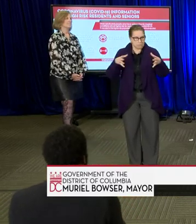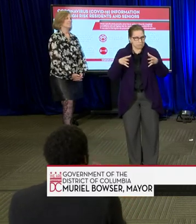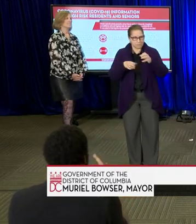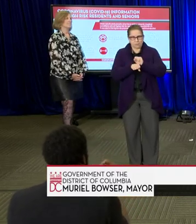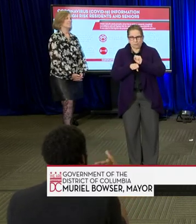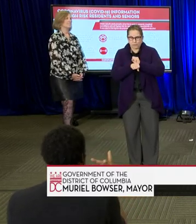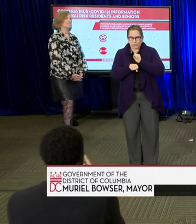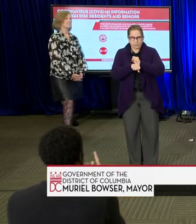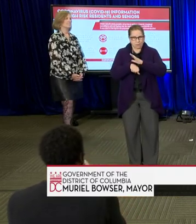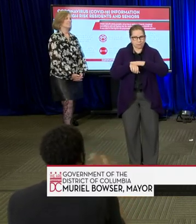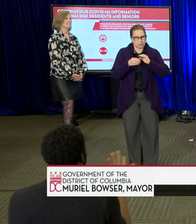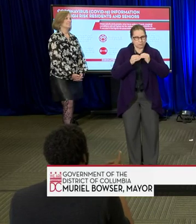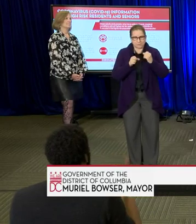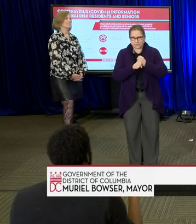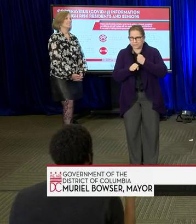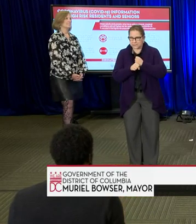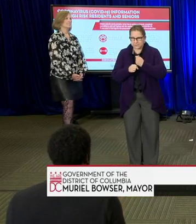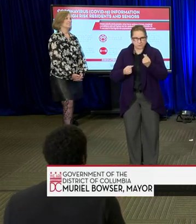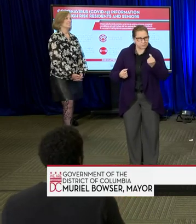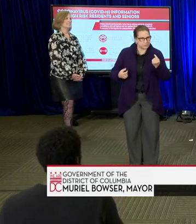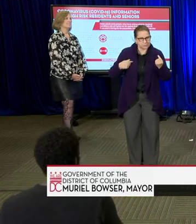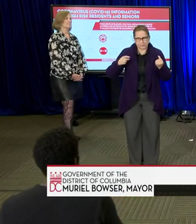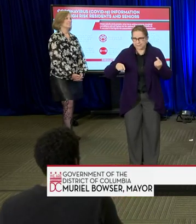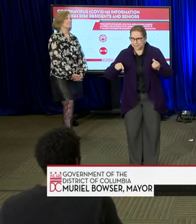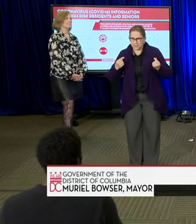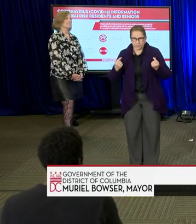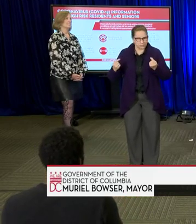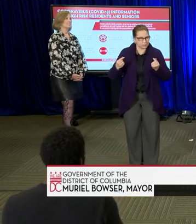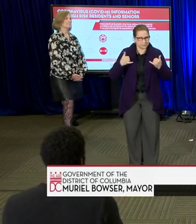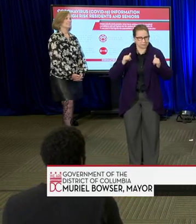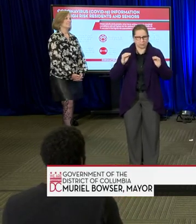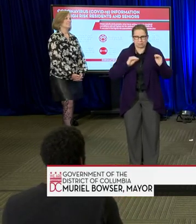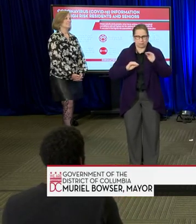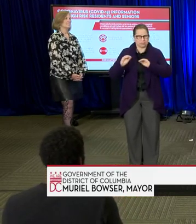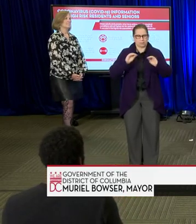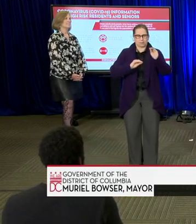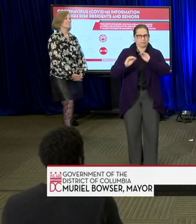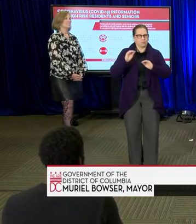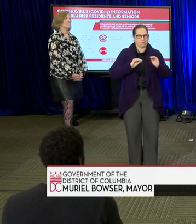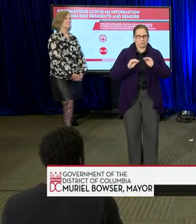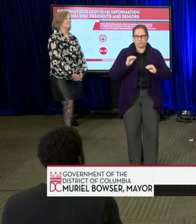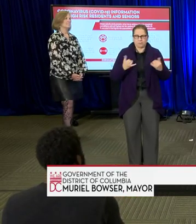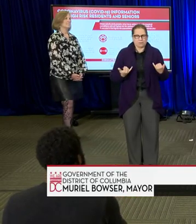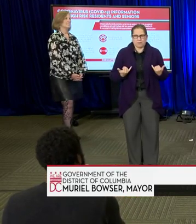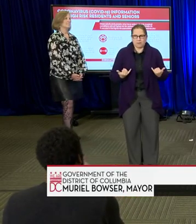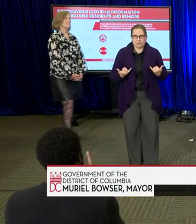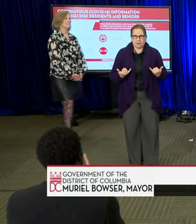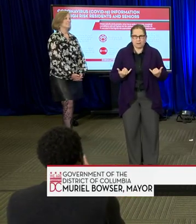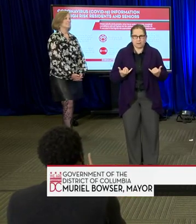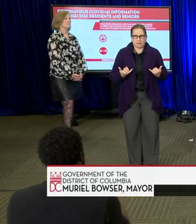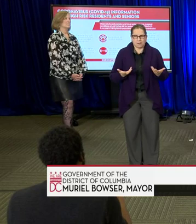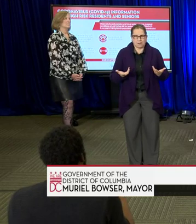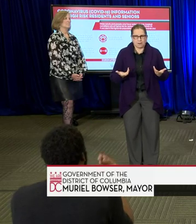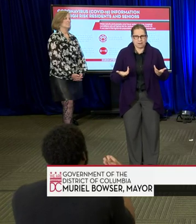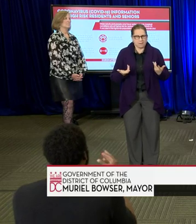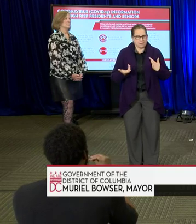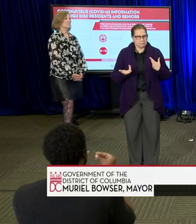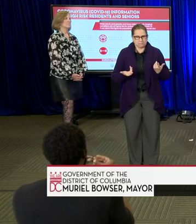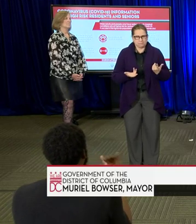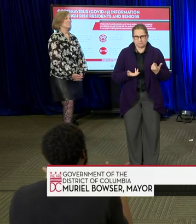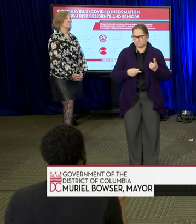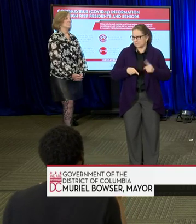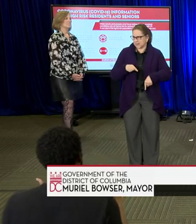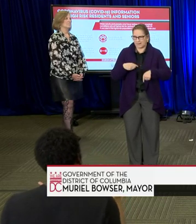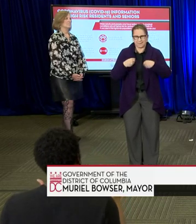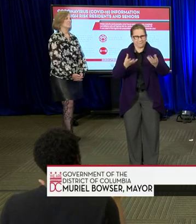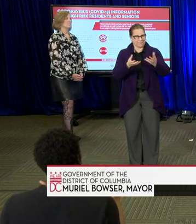what we might need in the future. So I think it would not be accurate to give you numbers at this time because, again, the